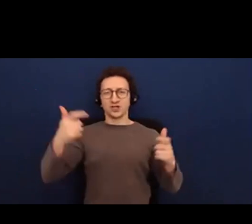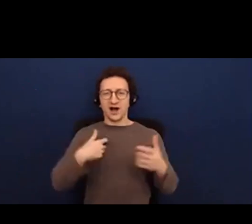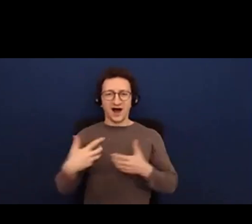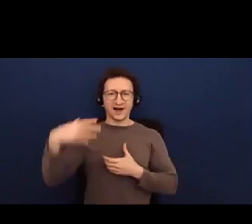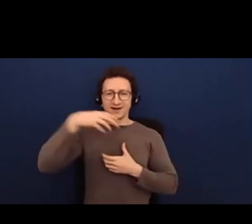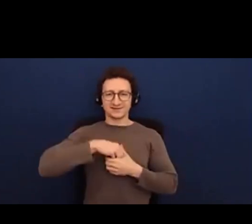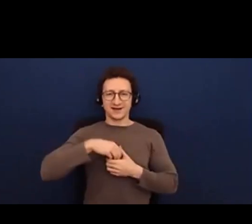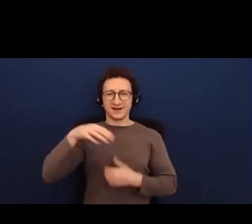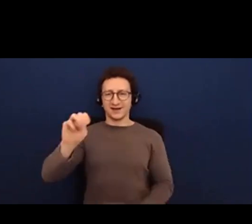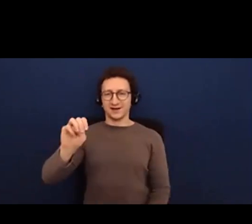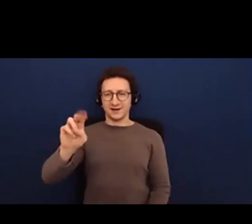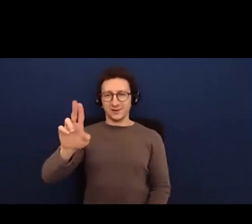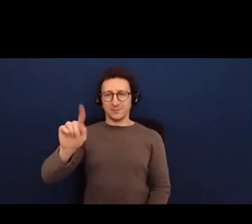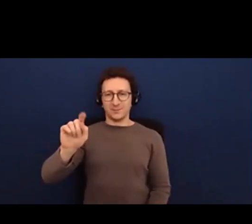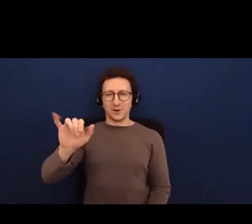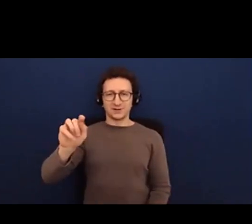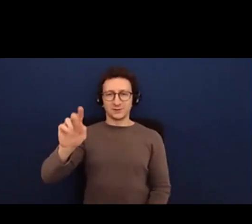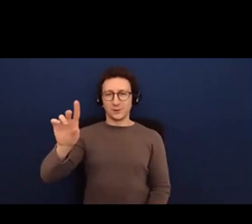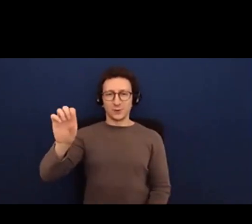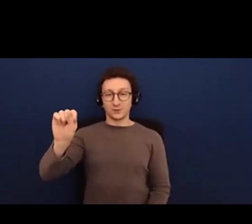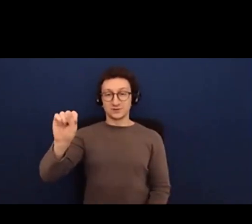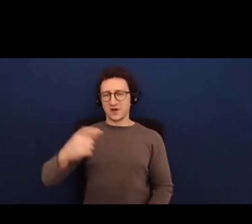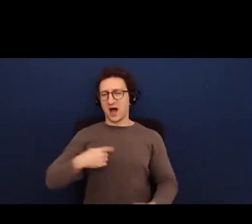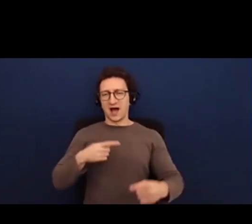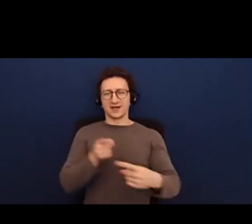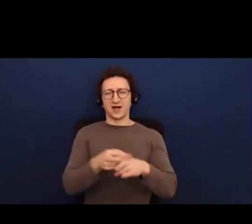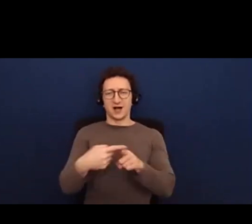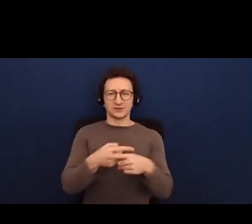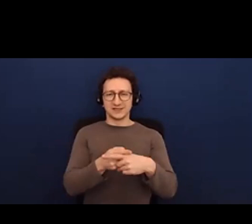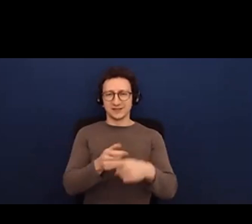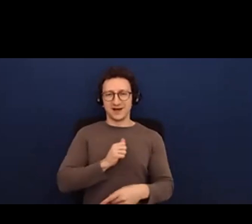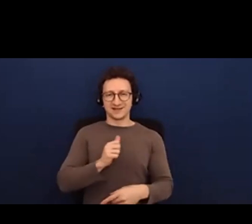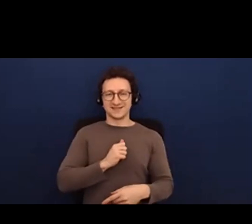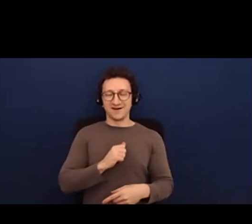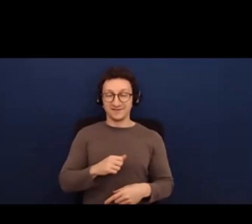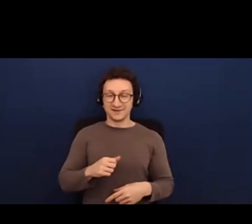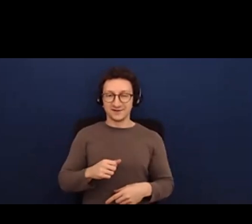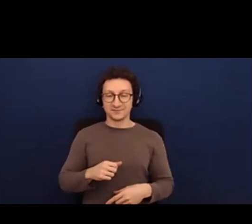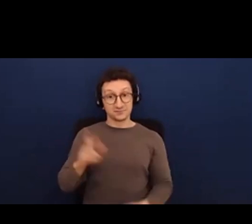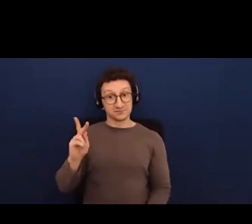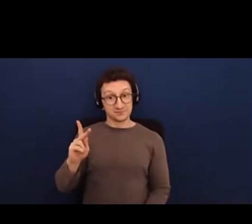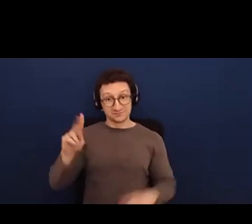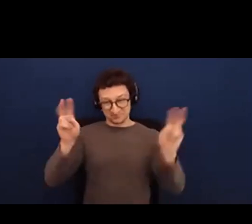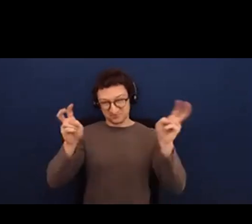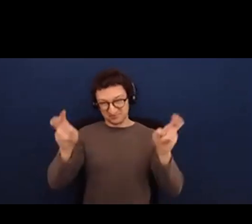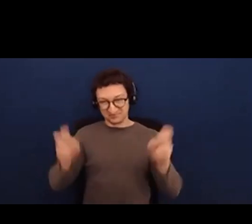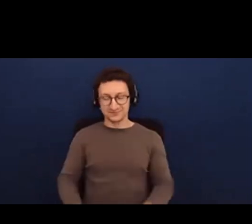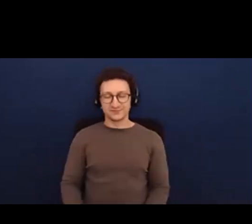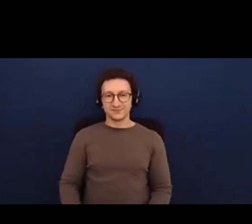And that's, Kaplan quotes Whitman in the diary, not a lot, by the way, but he does quote him.